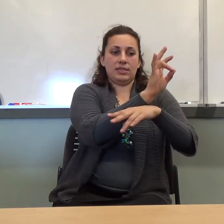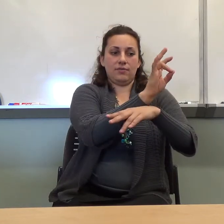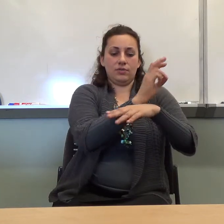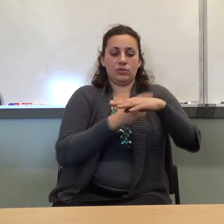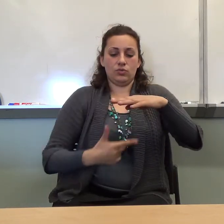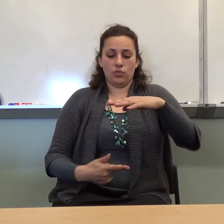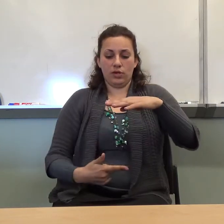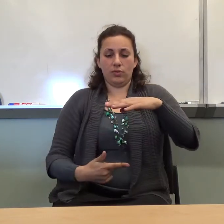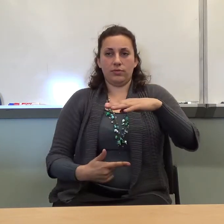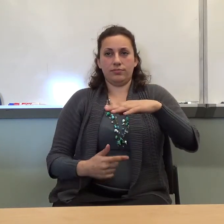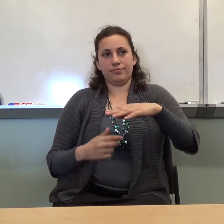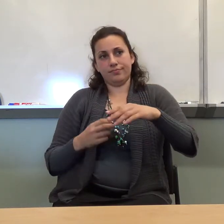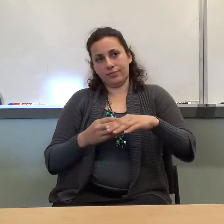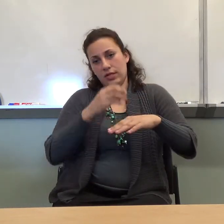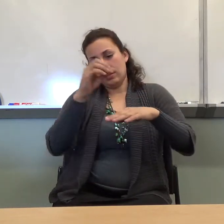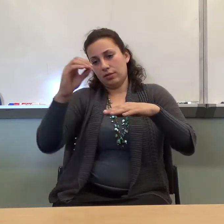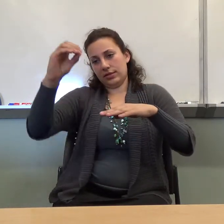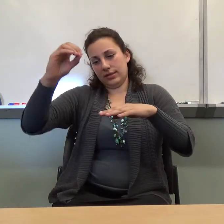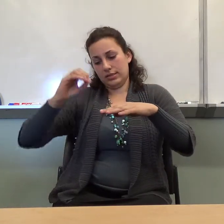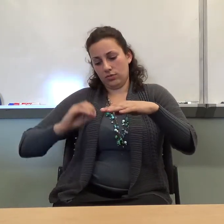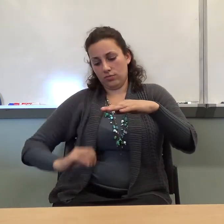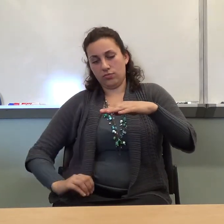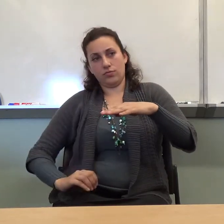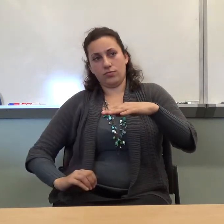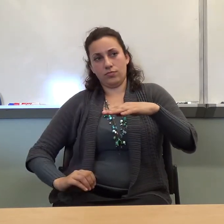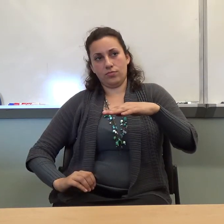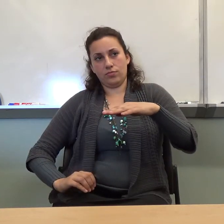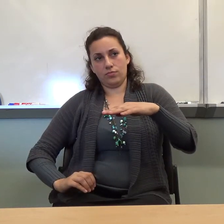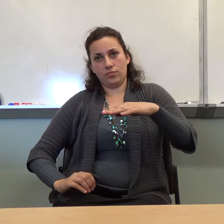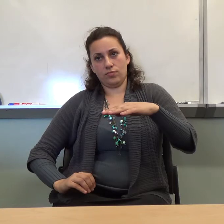and then you bring down to 0. 1,